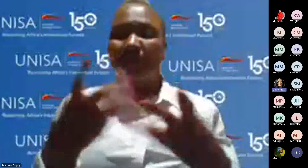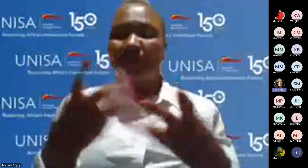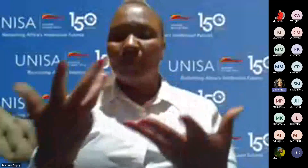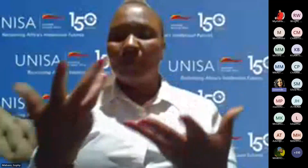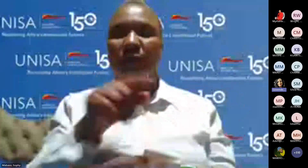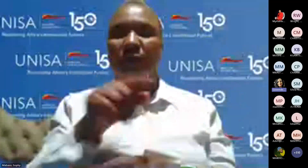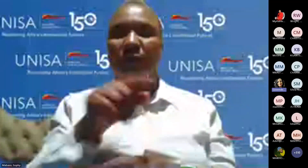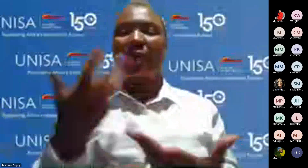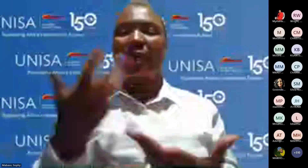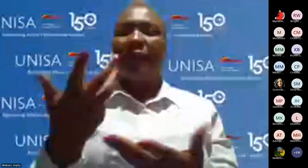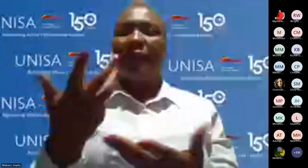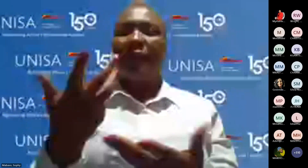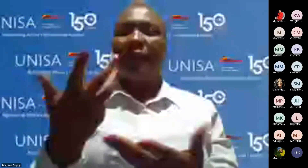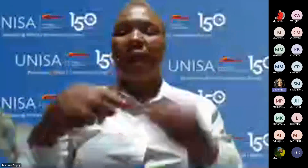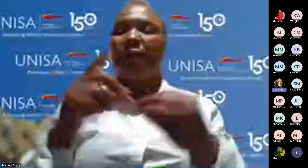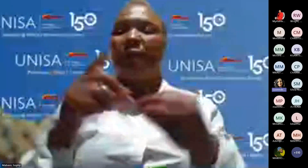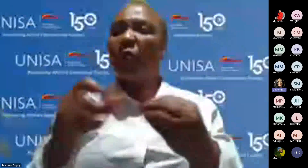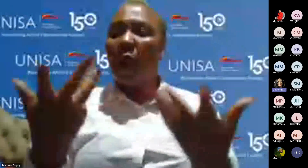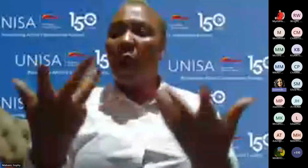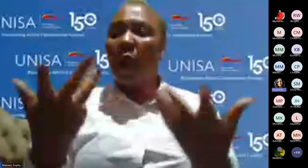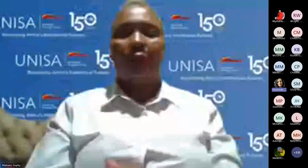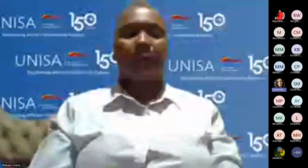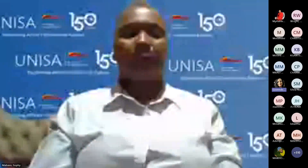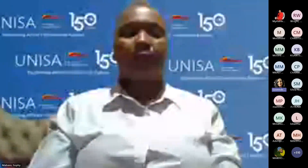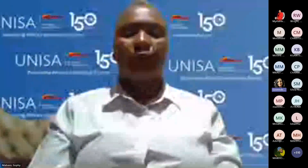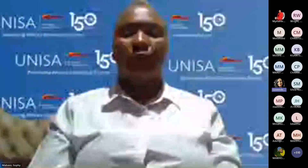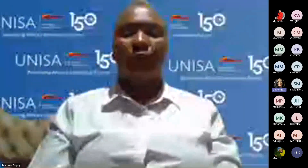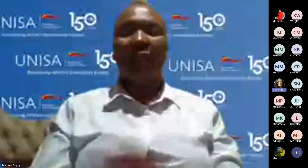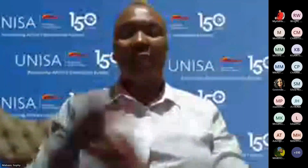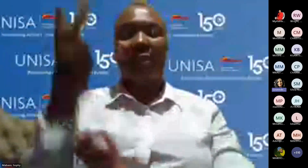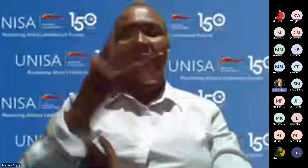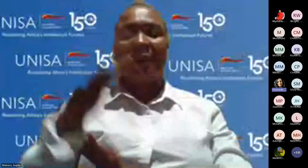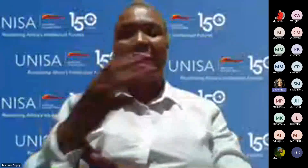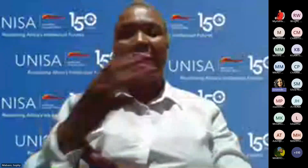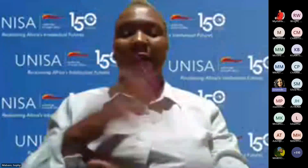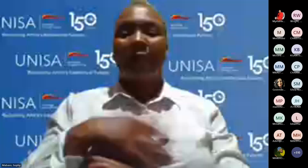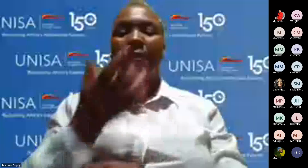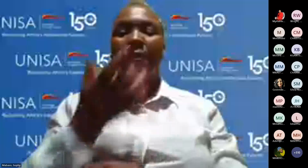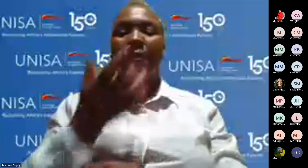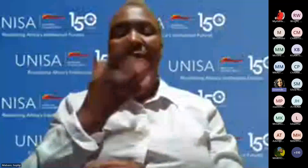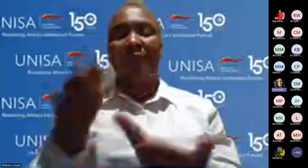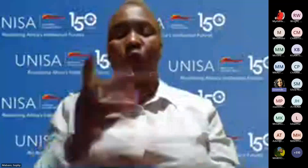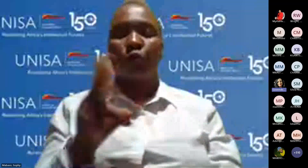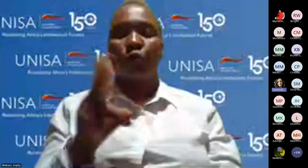is about, and it's the lecturer's preference there as well. Okay.